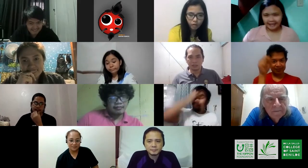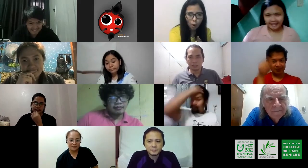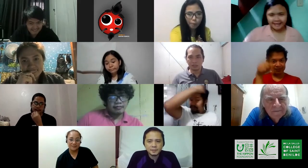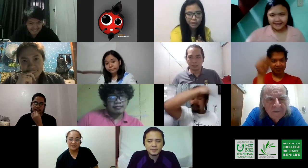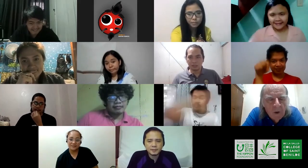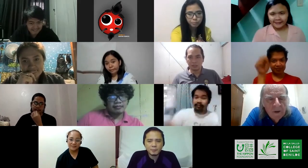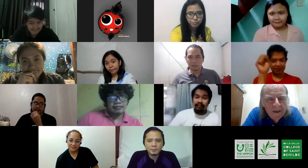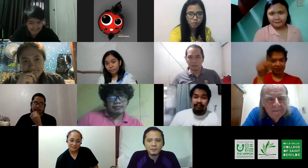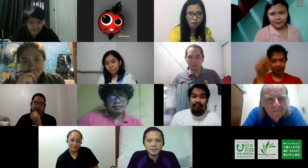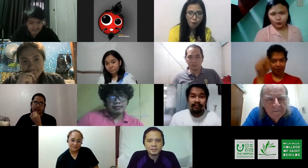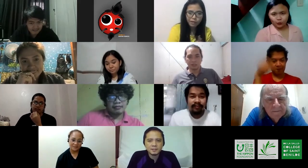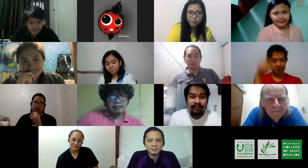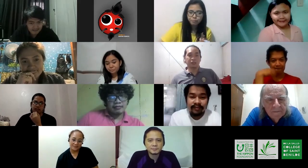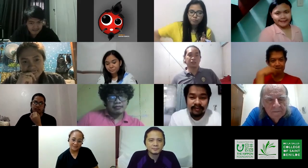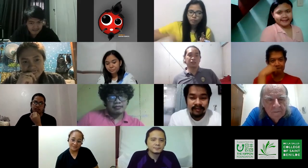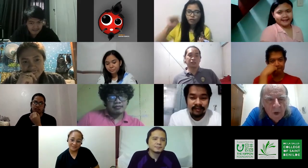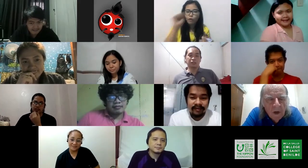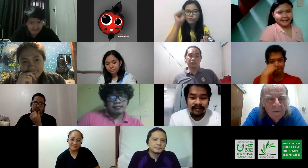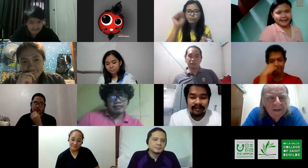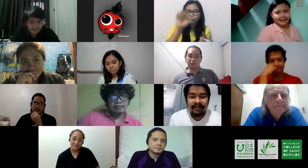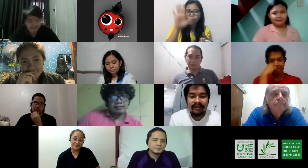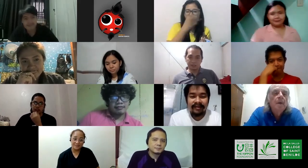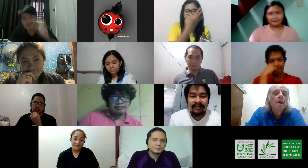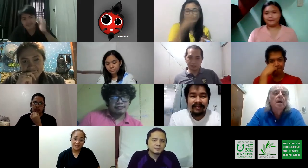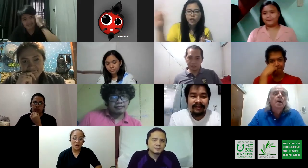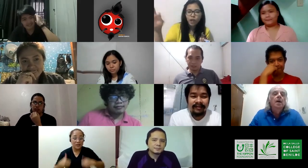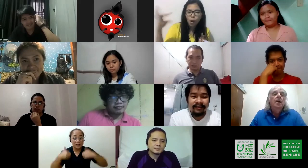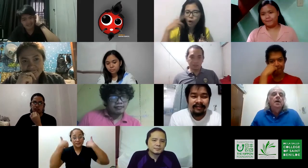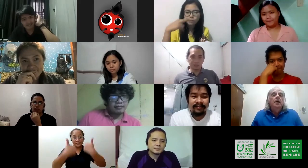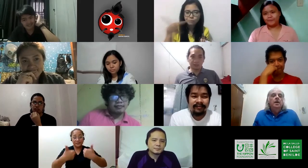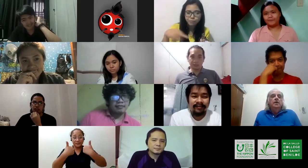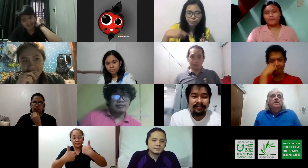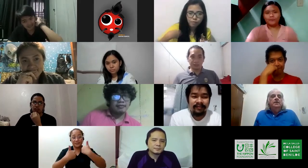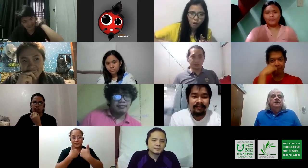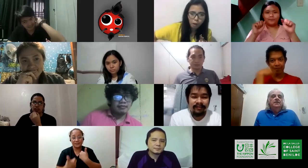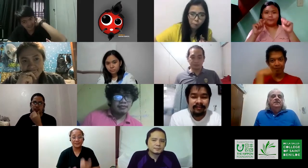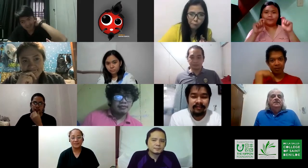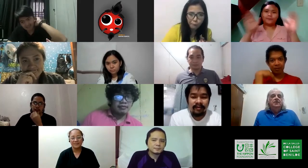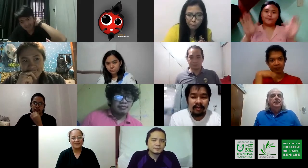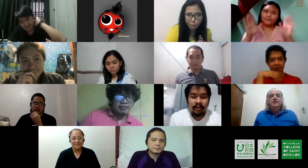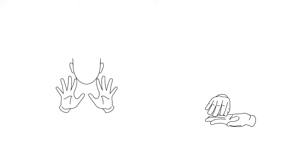That will be Okay. fine, sir. All right. So that's it.